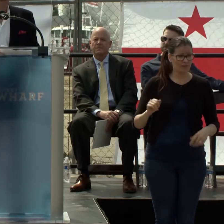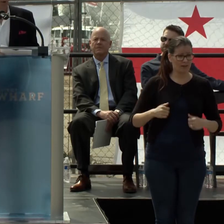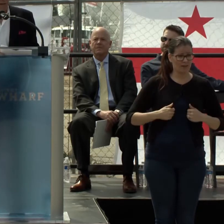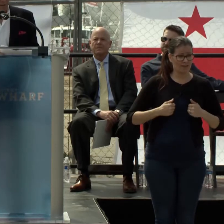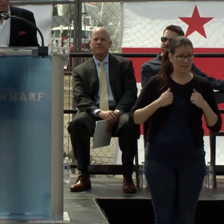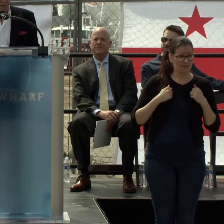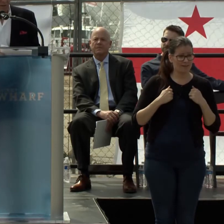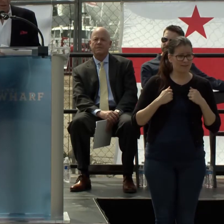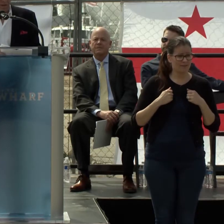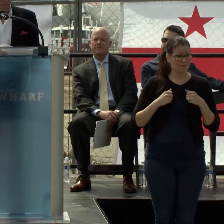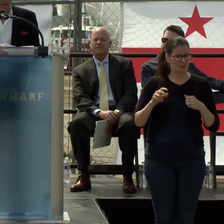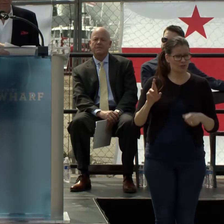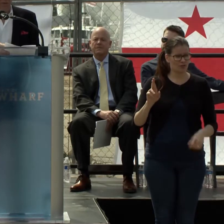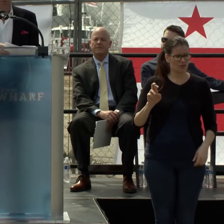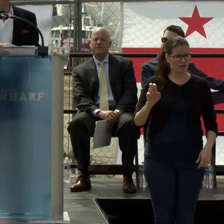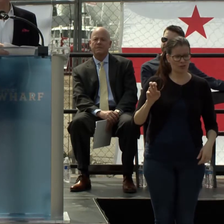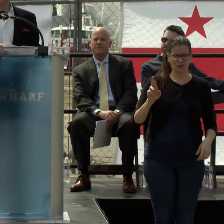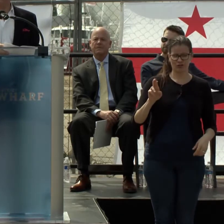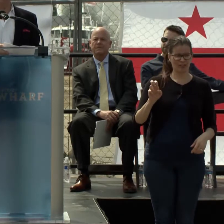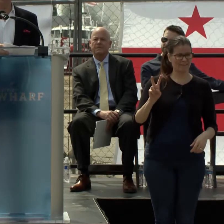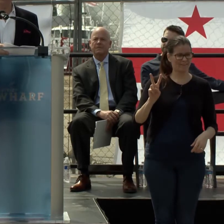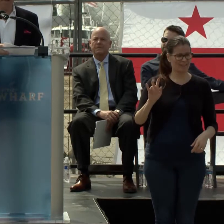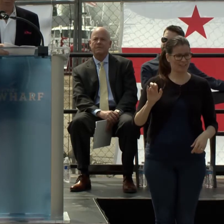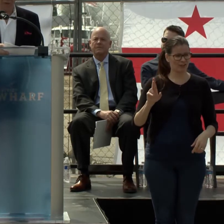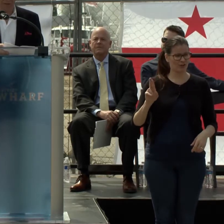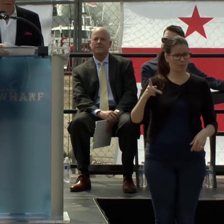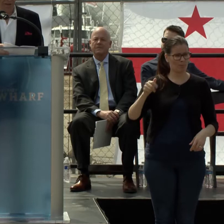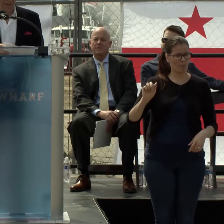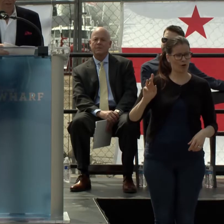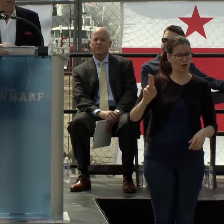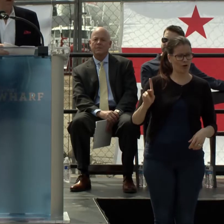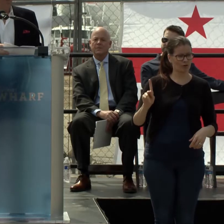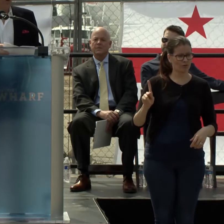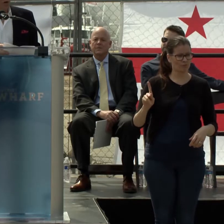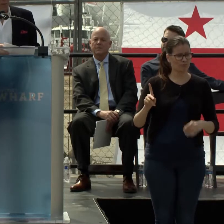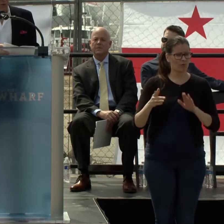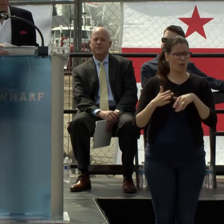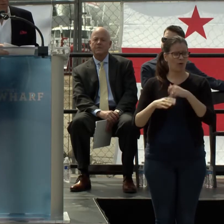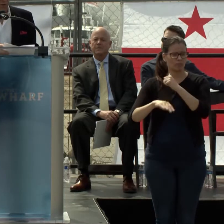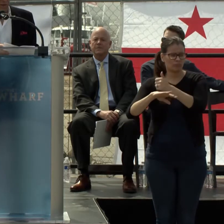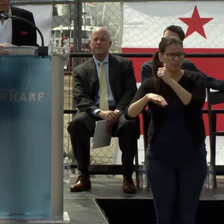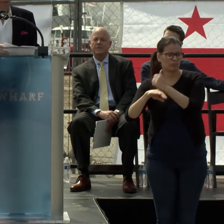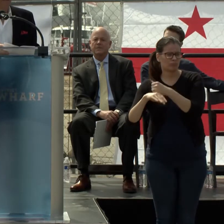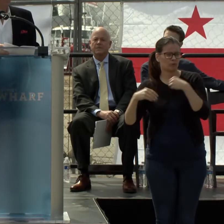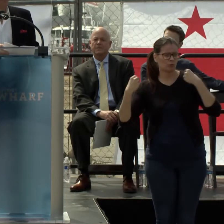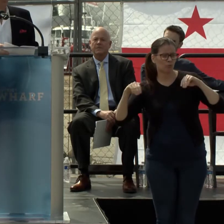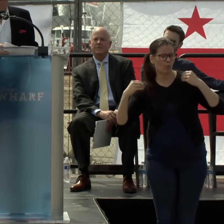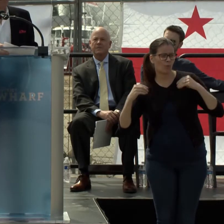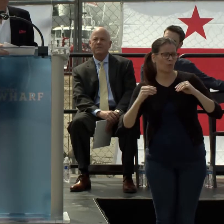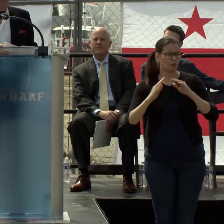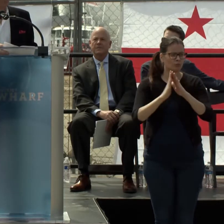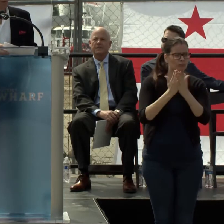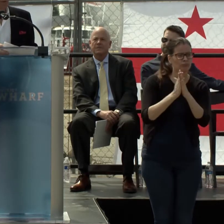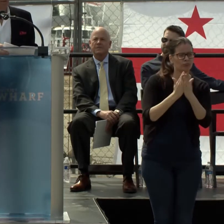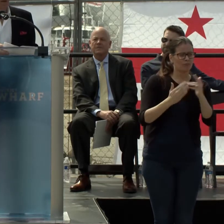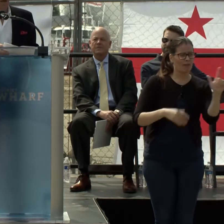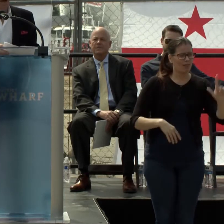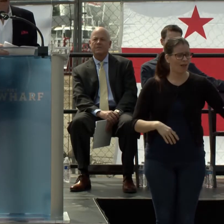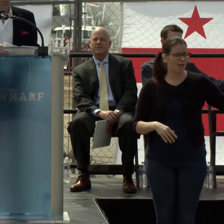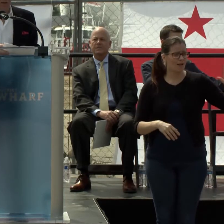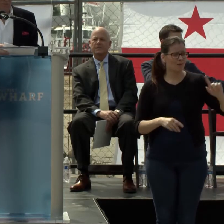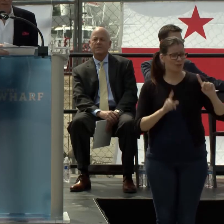shop at Safeway. They pick up their books at the Southwest Library. They shop at our hardware store. They attend jazz